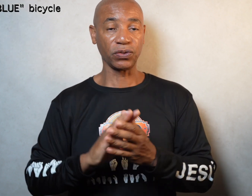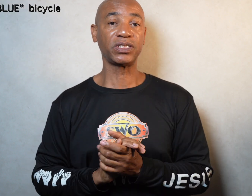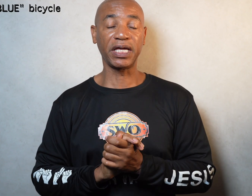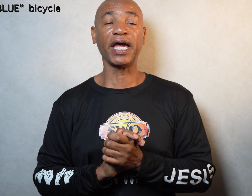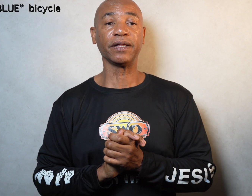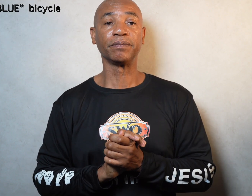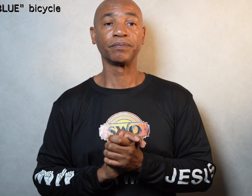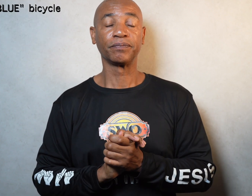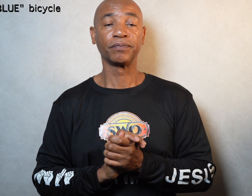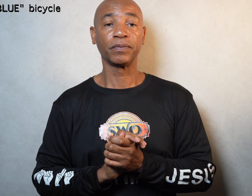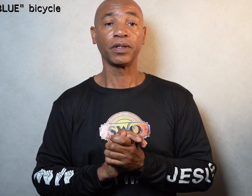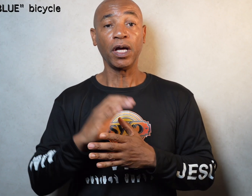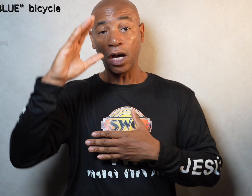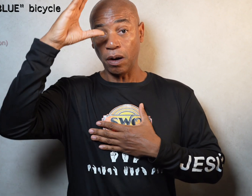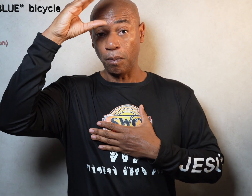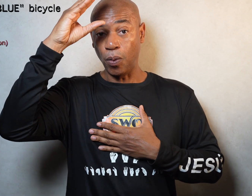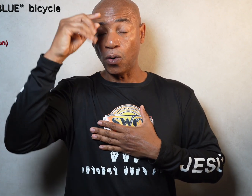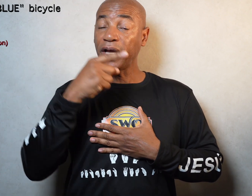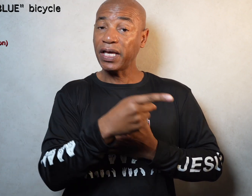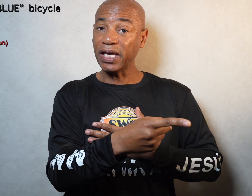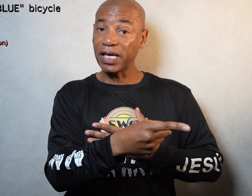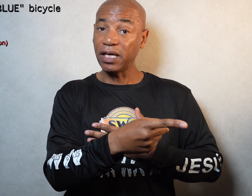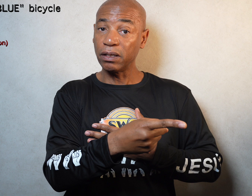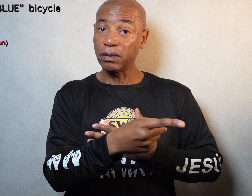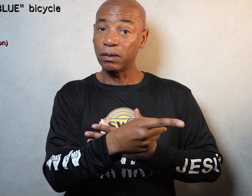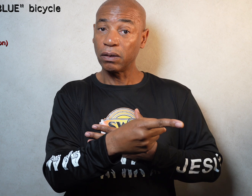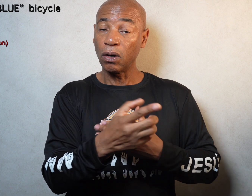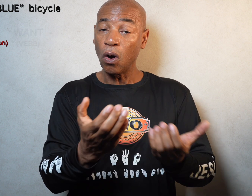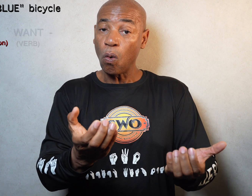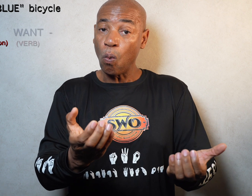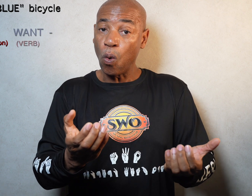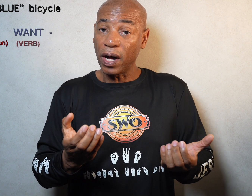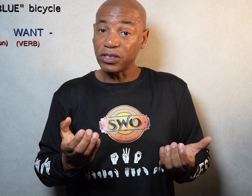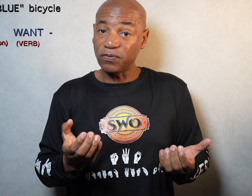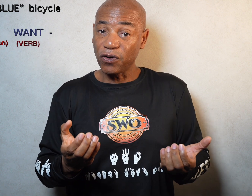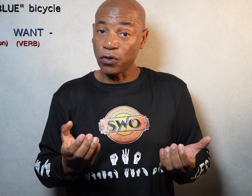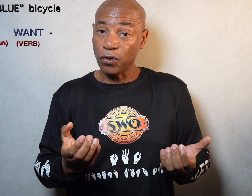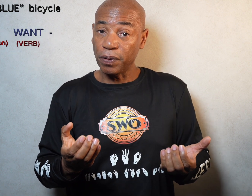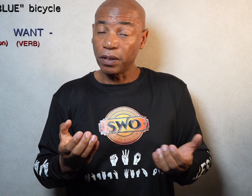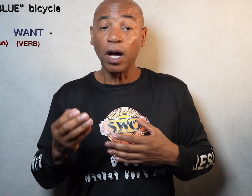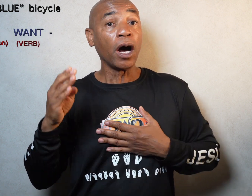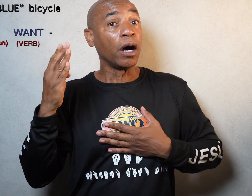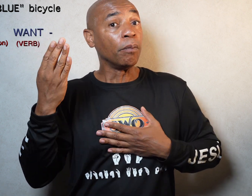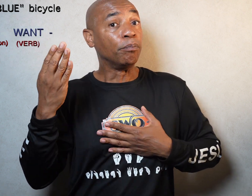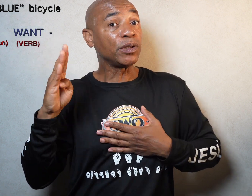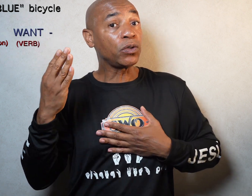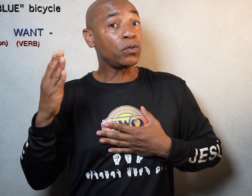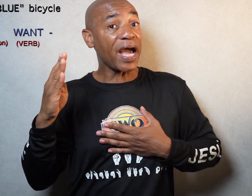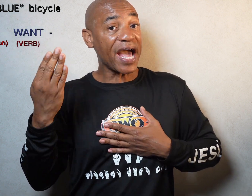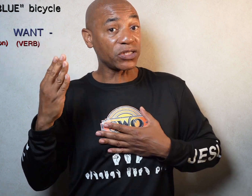this again. Boy, he wants verb, blue